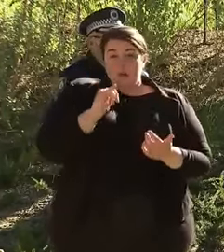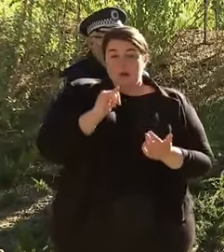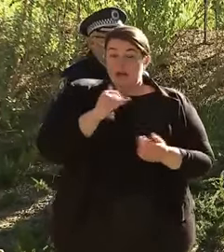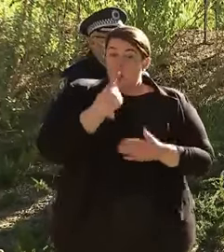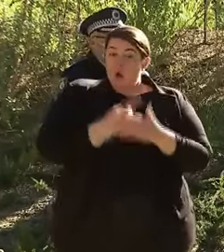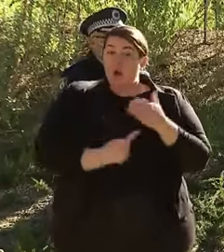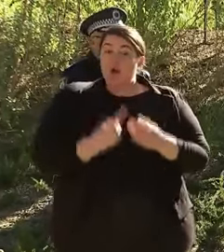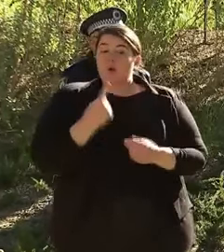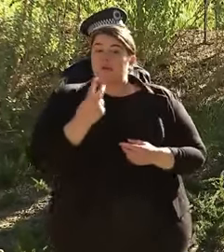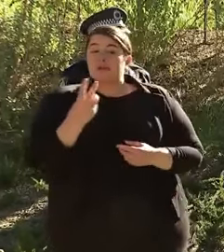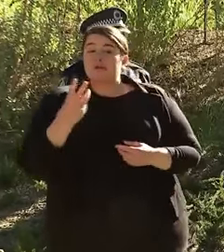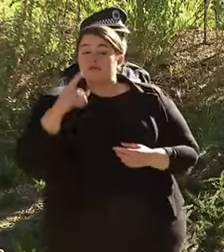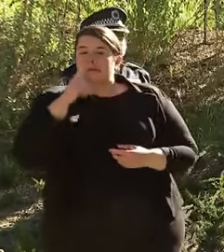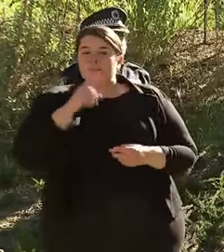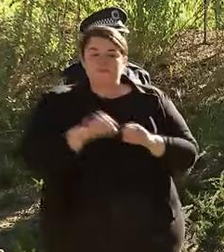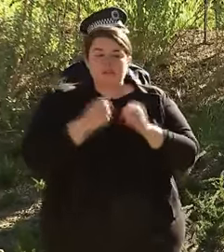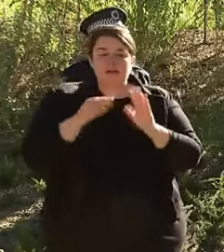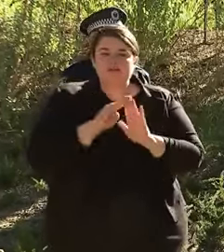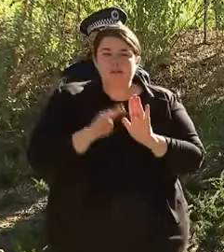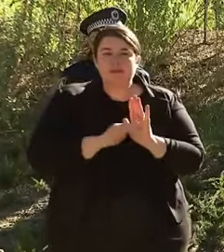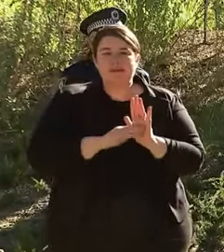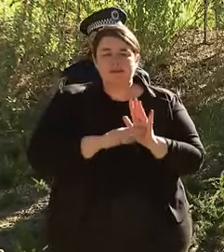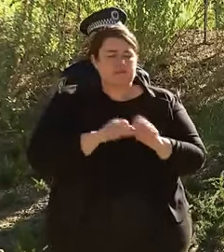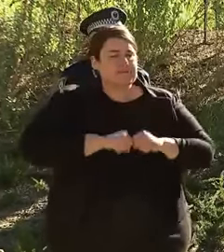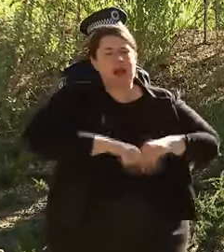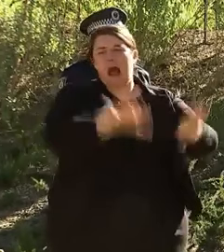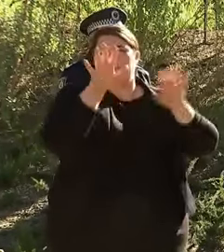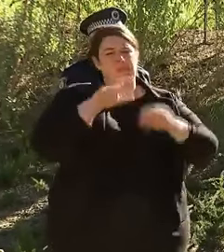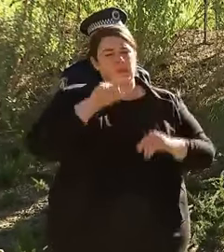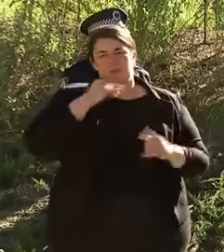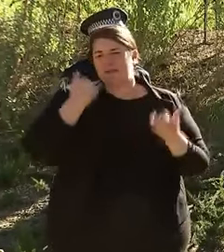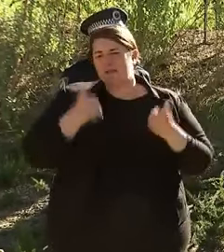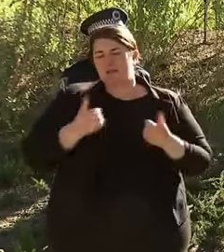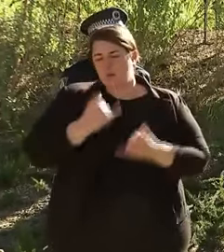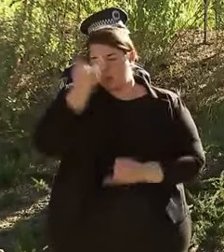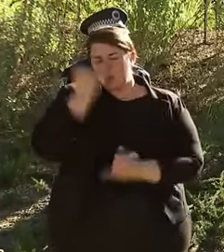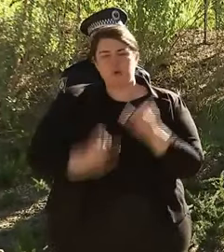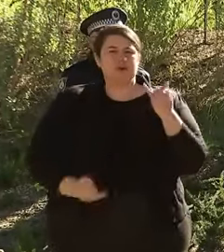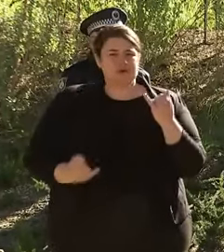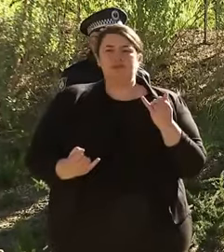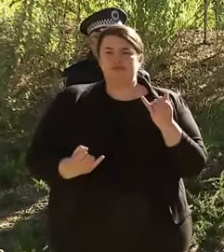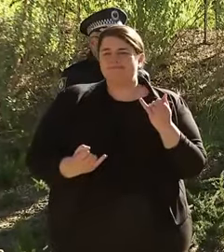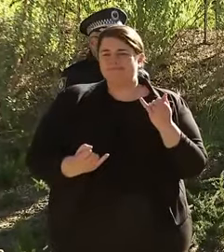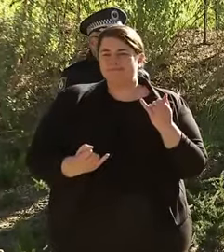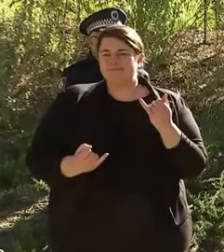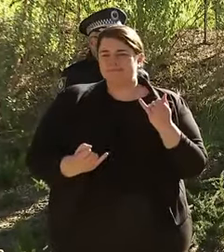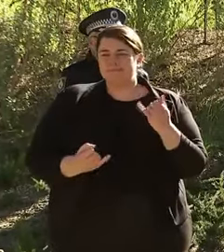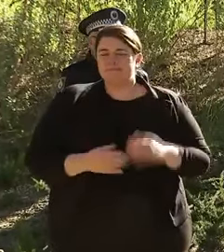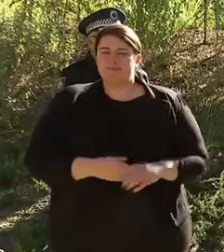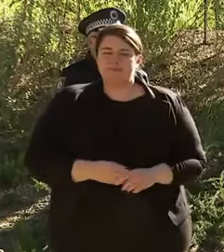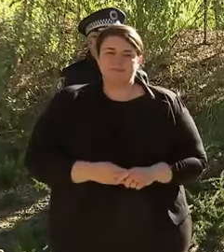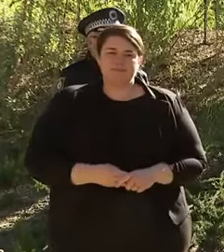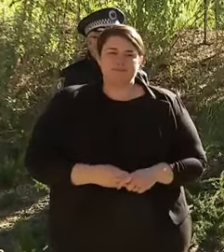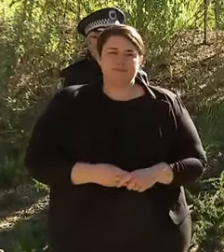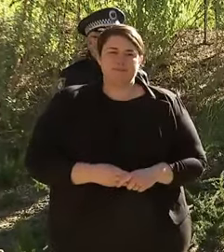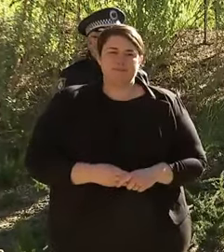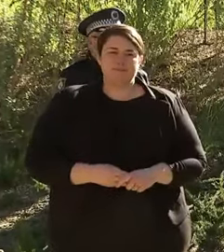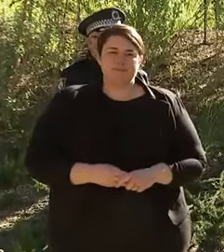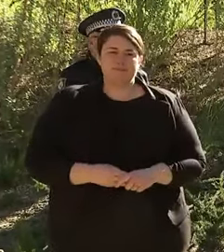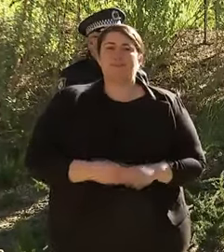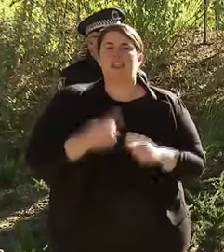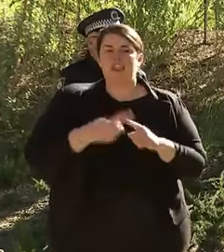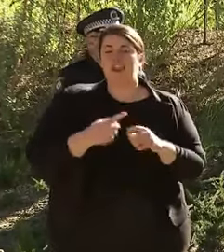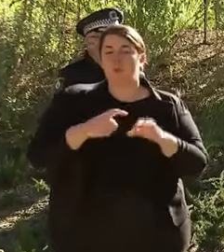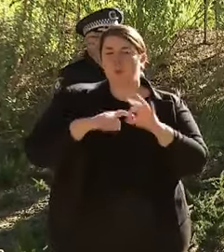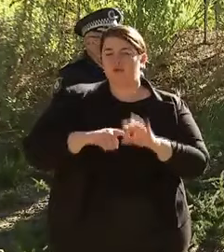takes a few people not to do the right thing for the virus to continue to spread in ways in which we cannot have it do. And then after that, we'll take